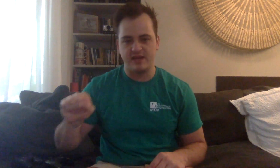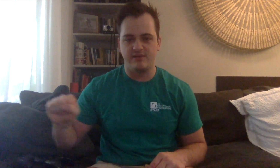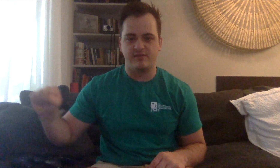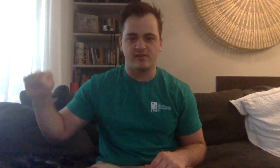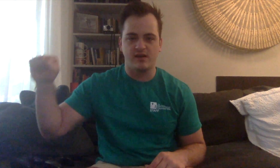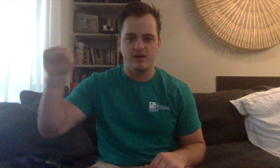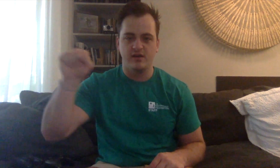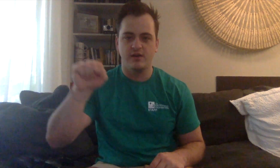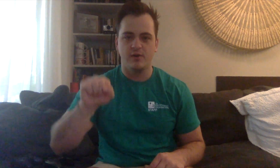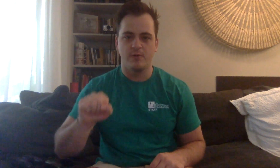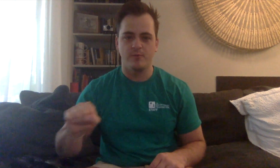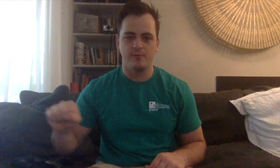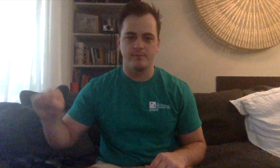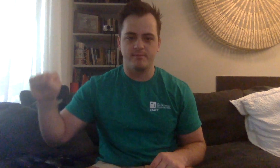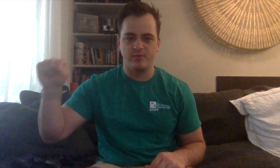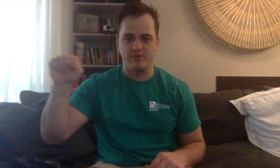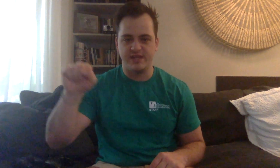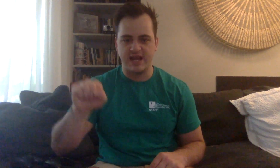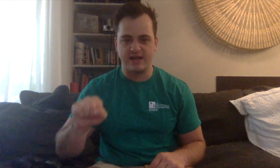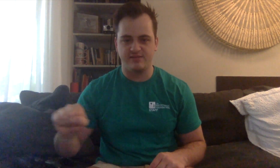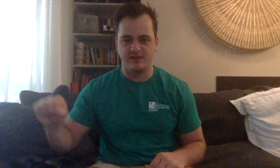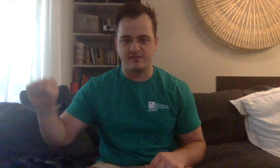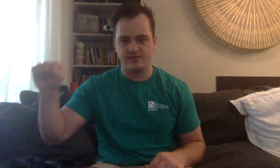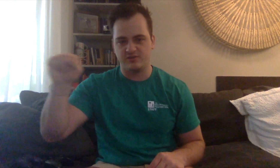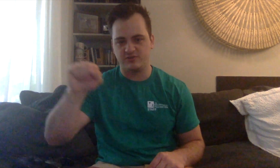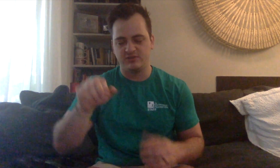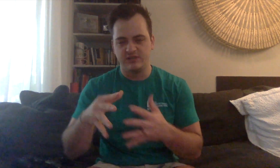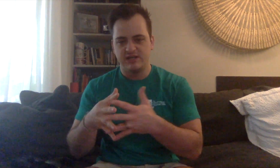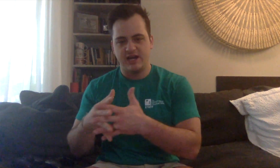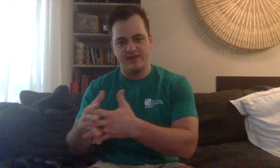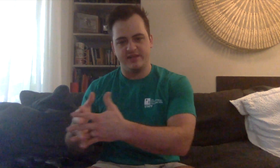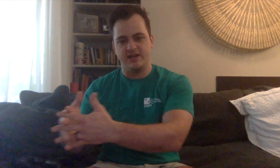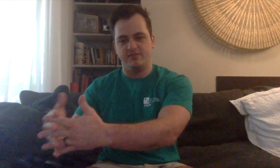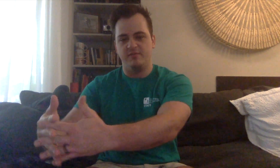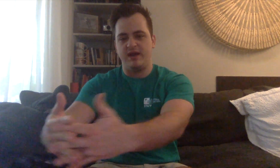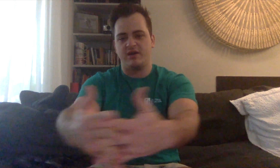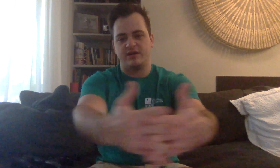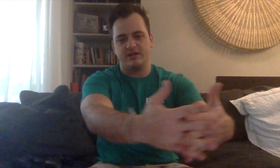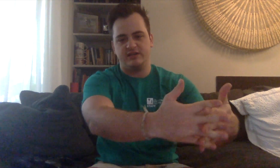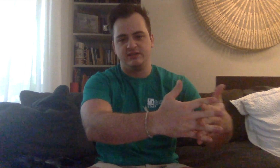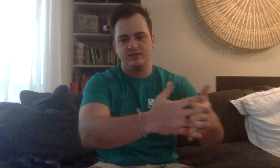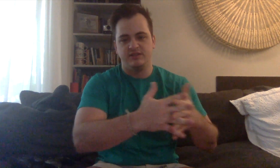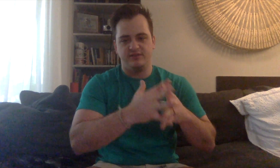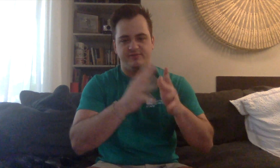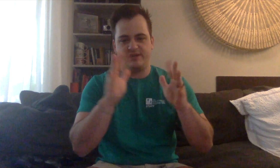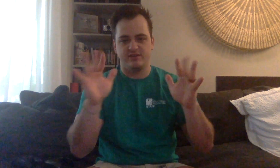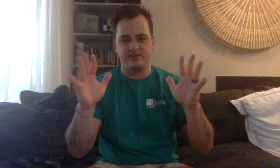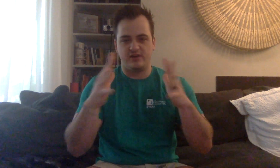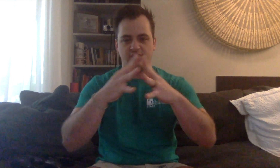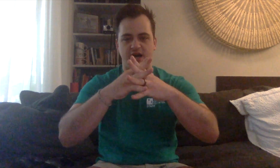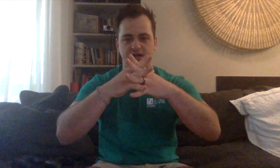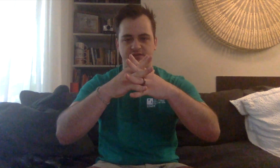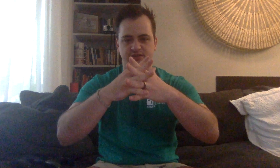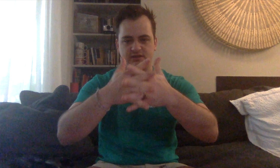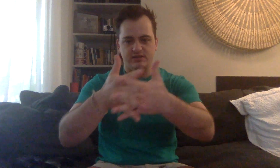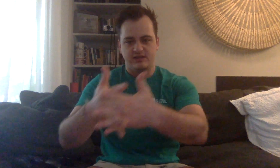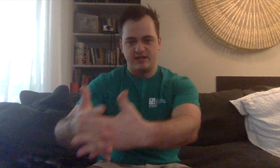states with the S and a circle, and then of America, the fingers interlocked, and